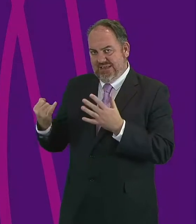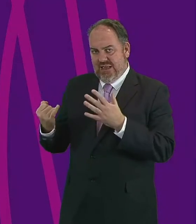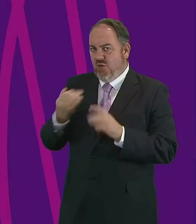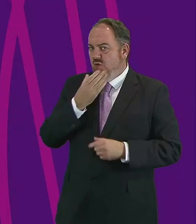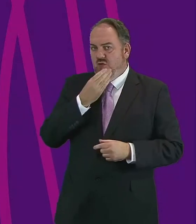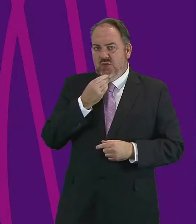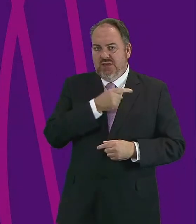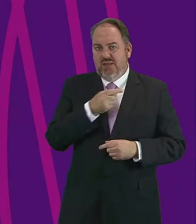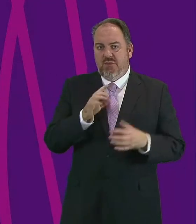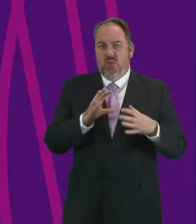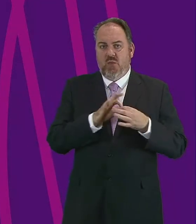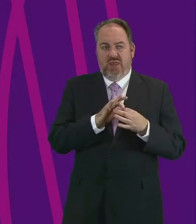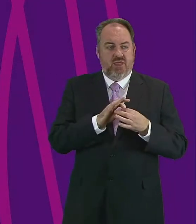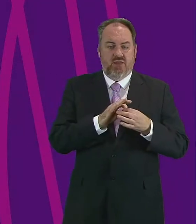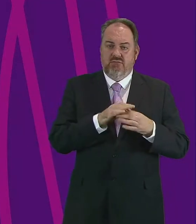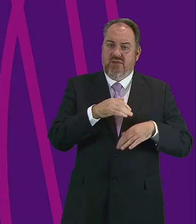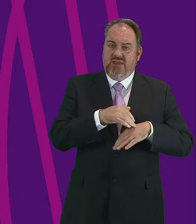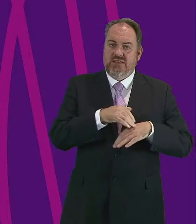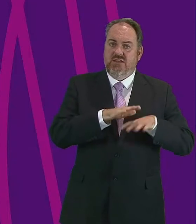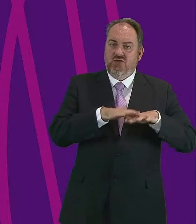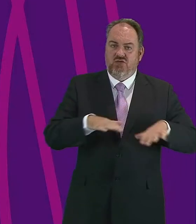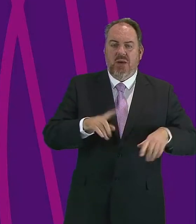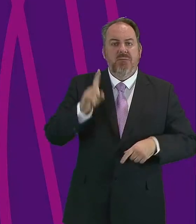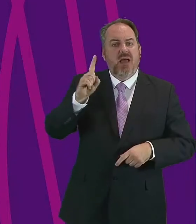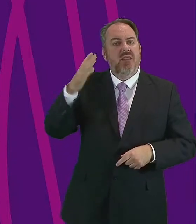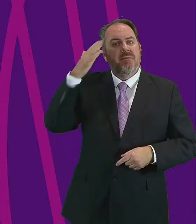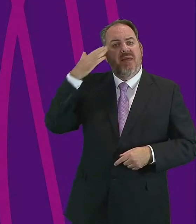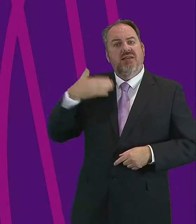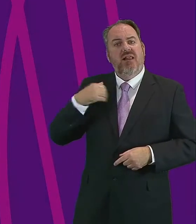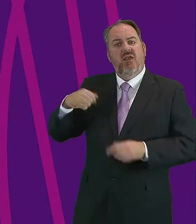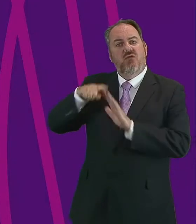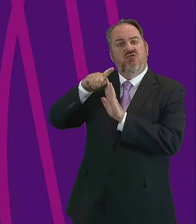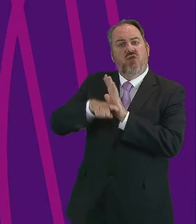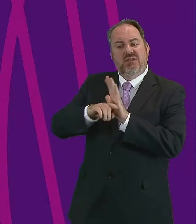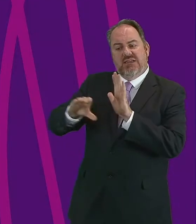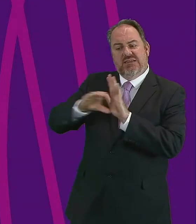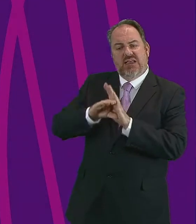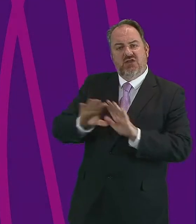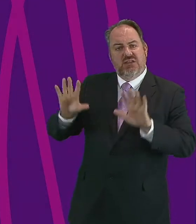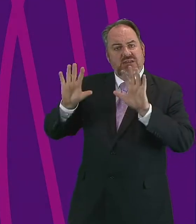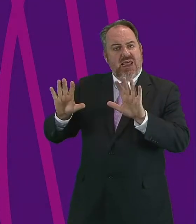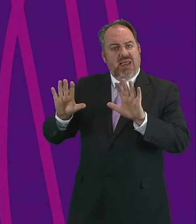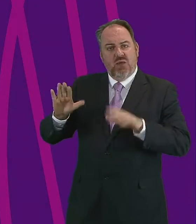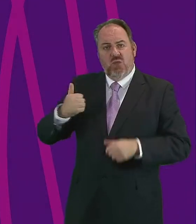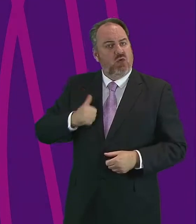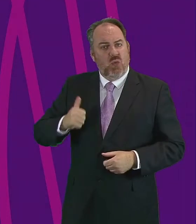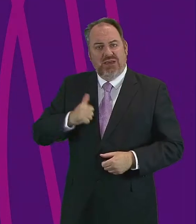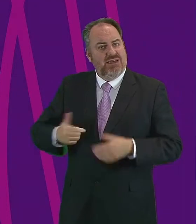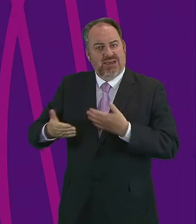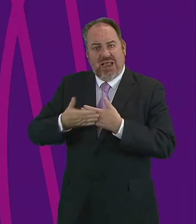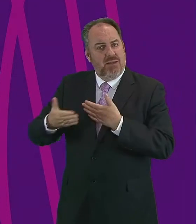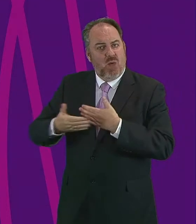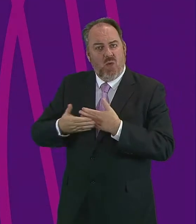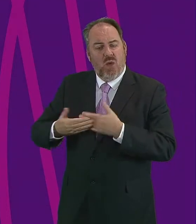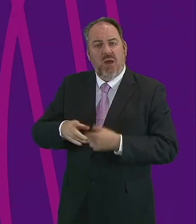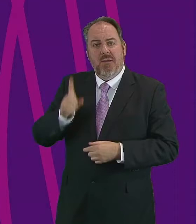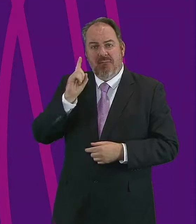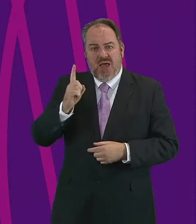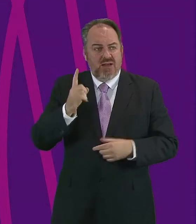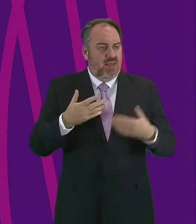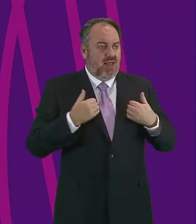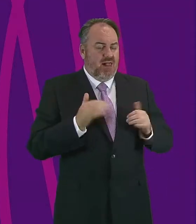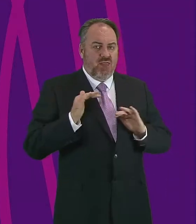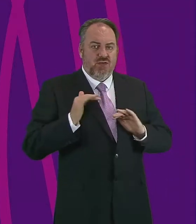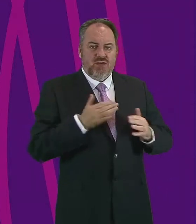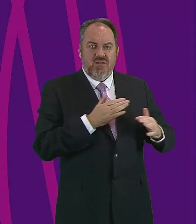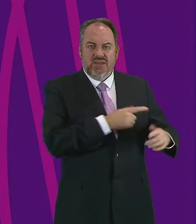at Westminster have recognised that mental health regulations under Section 10 are no longer needed, that pressure on the health services will never be